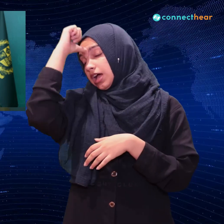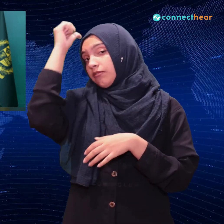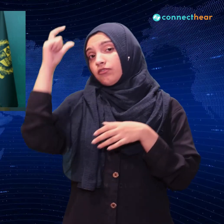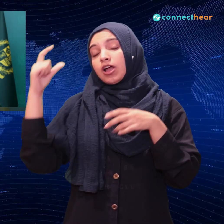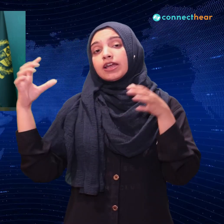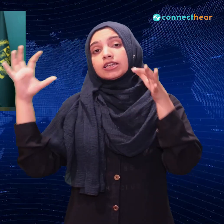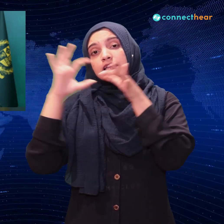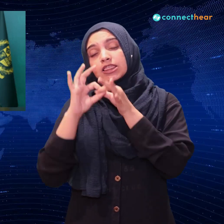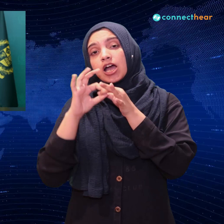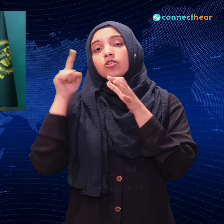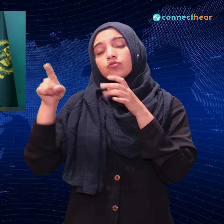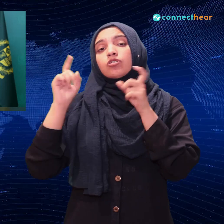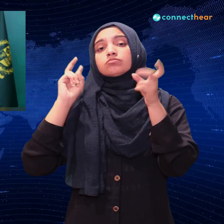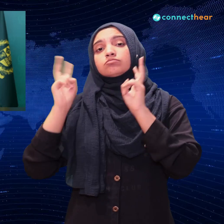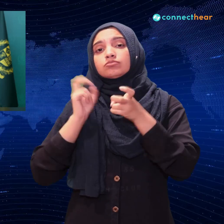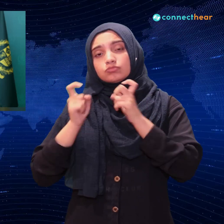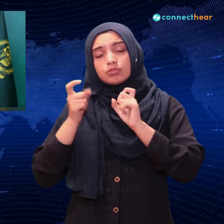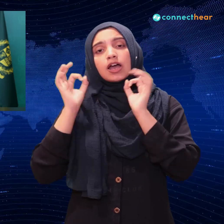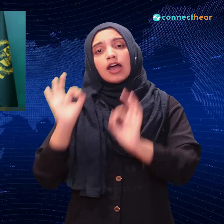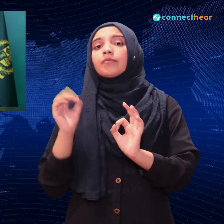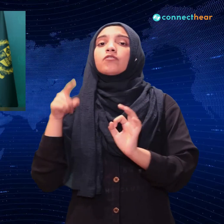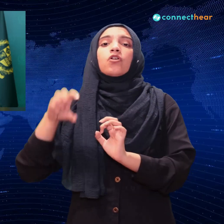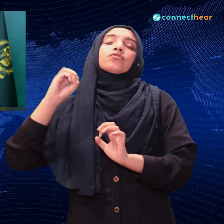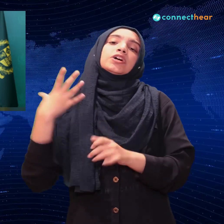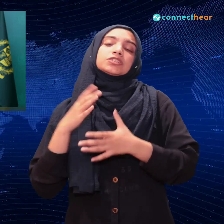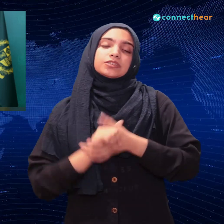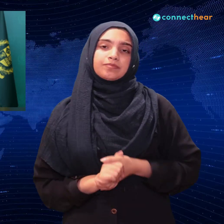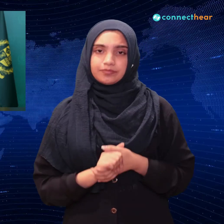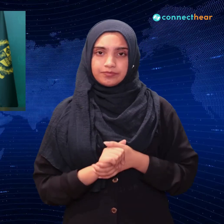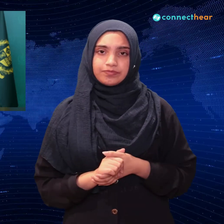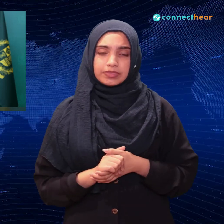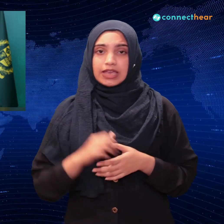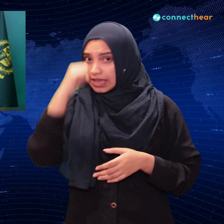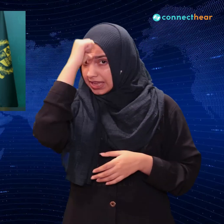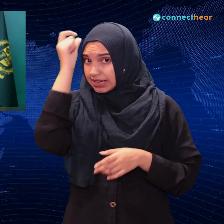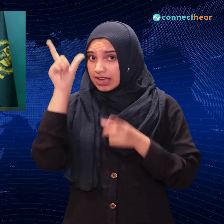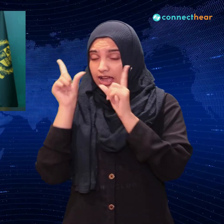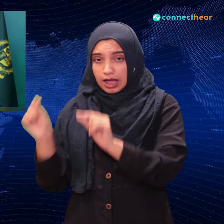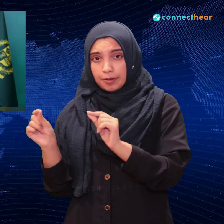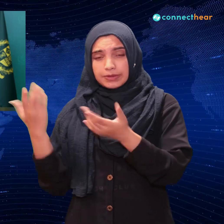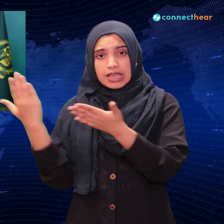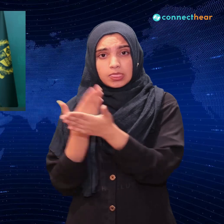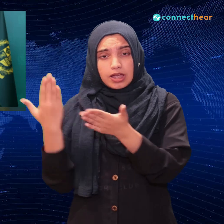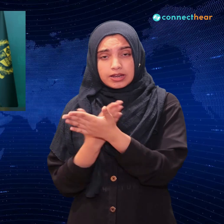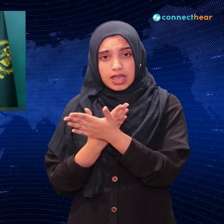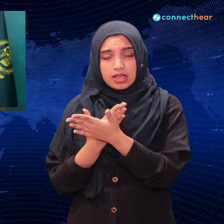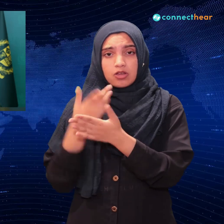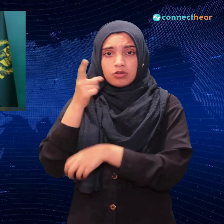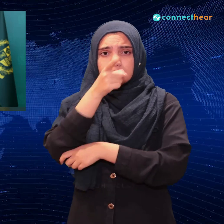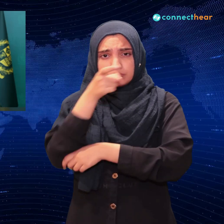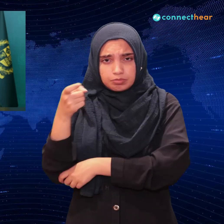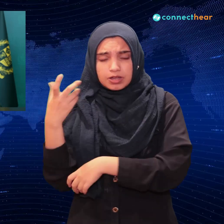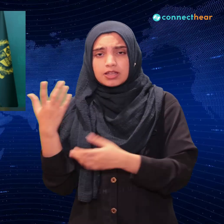military buildup, development of advanced nuclear weapons, and acquisition of